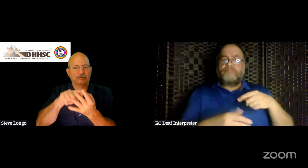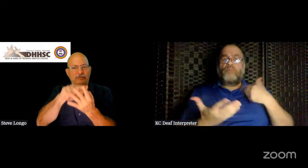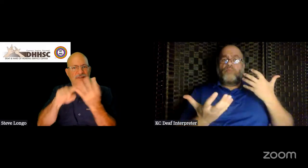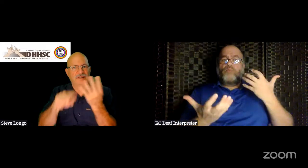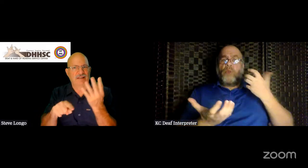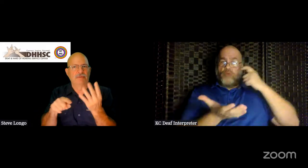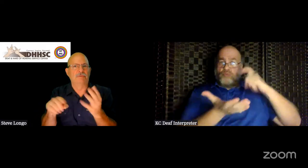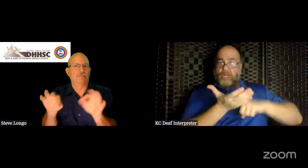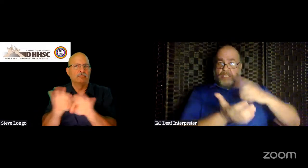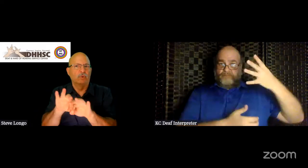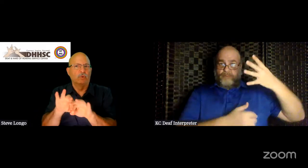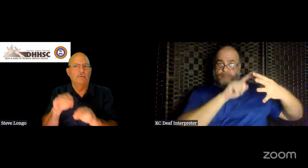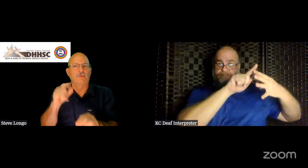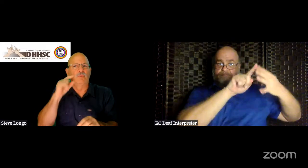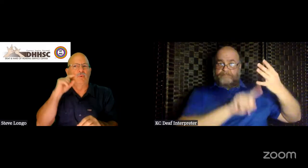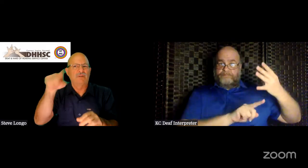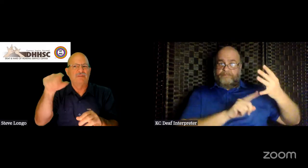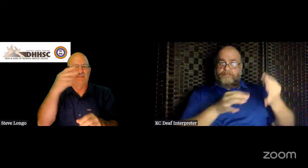that we